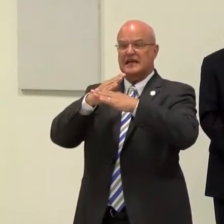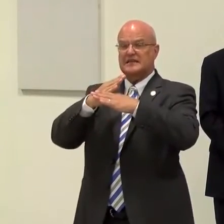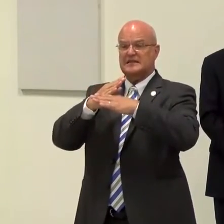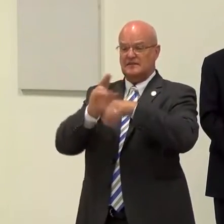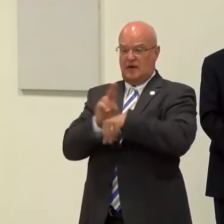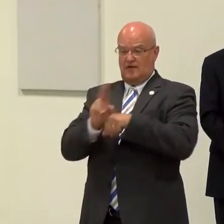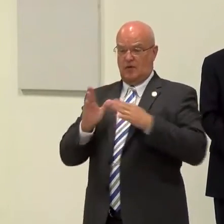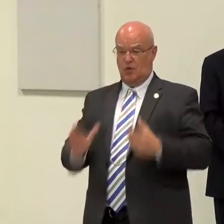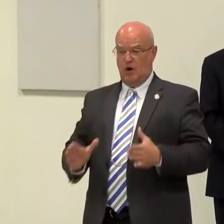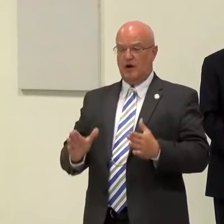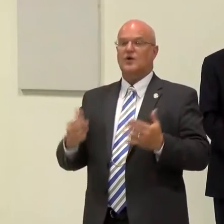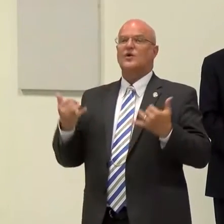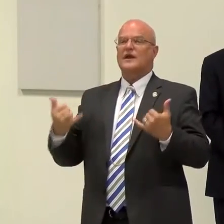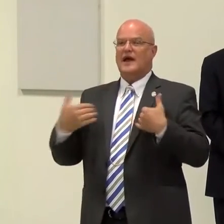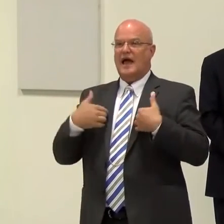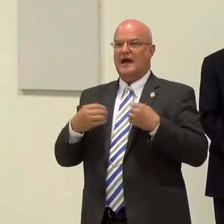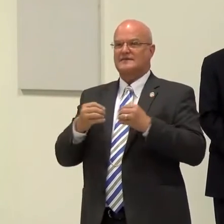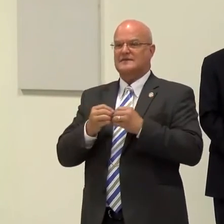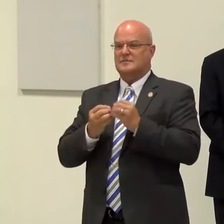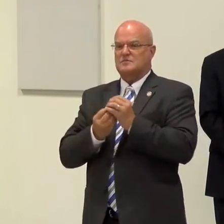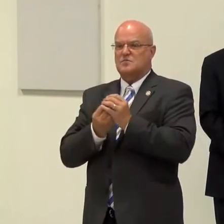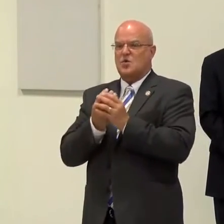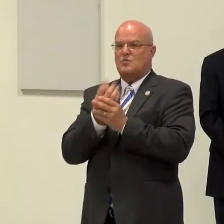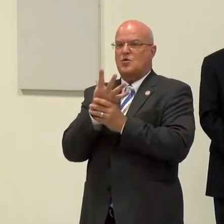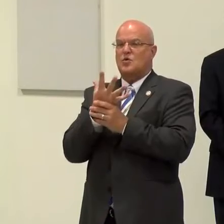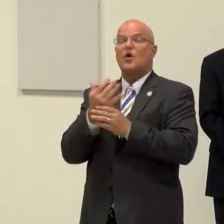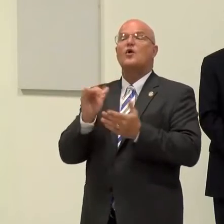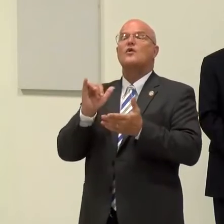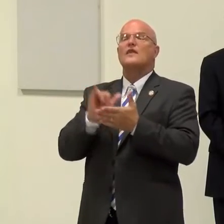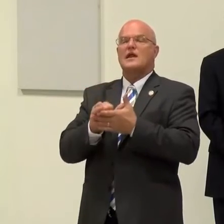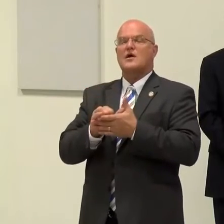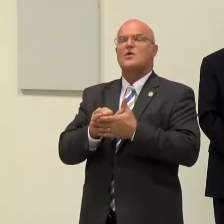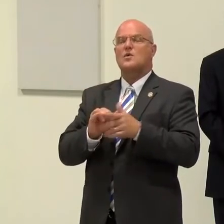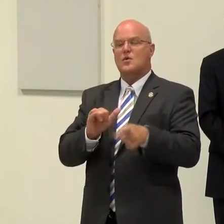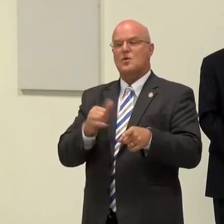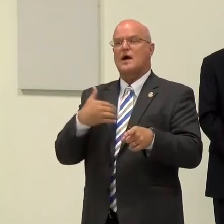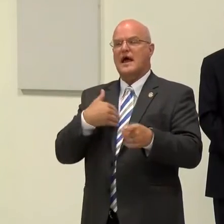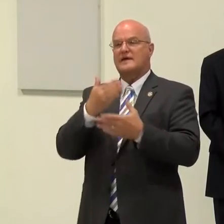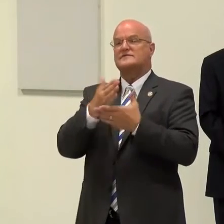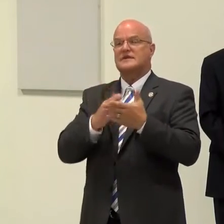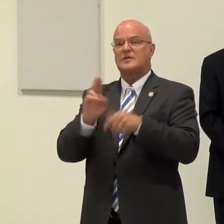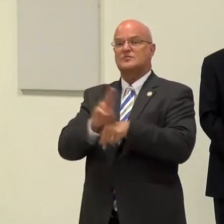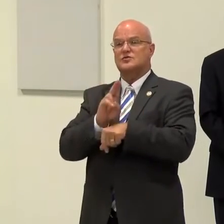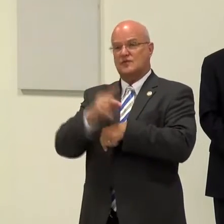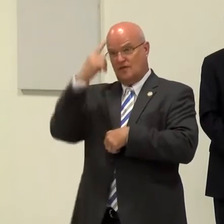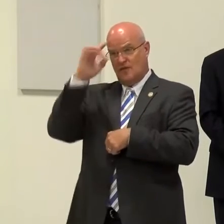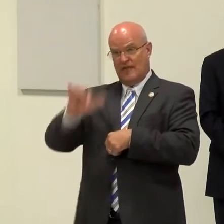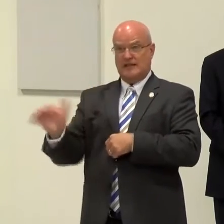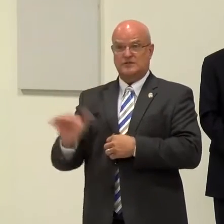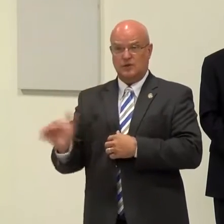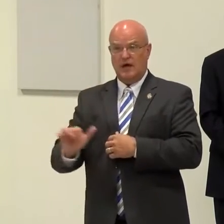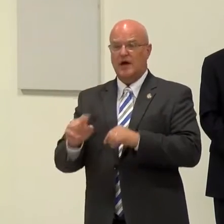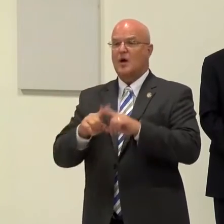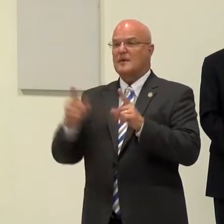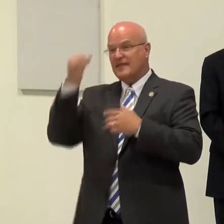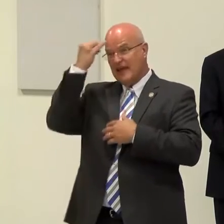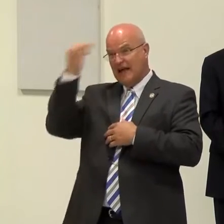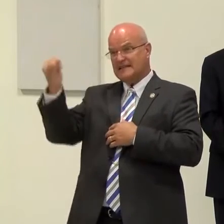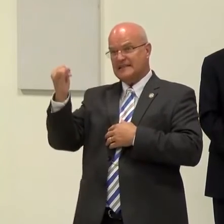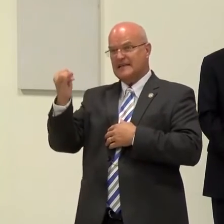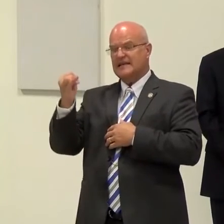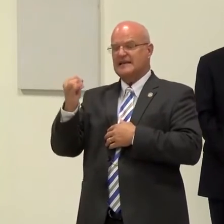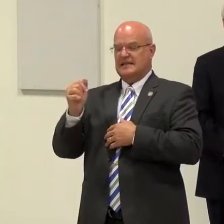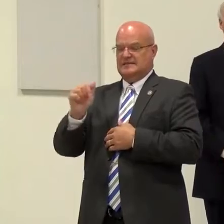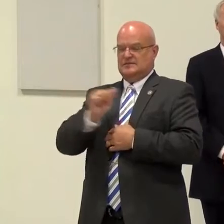wearer, although we do now have some emerging evidence that they have some usefulness for that as well. But the idea is